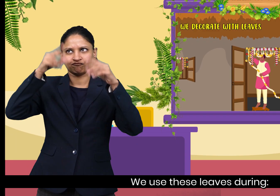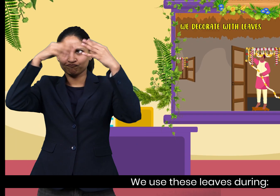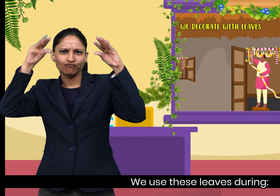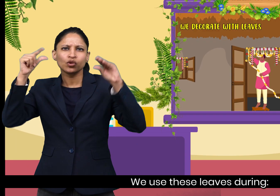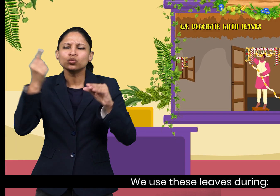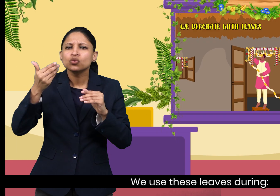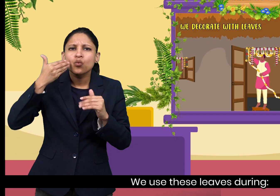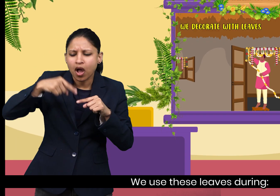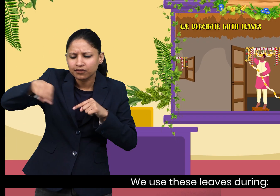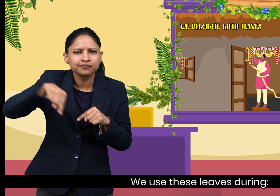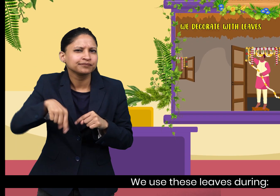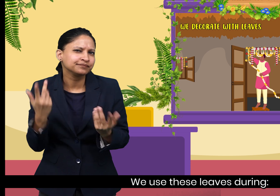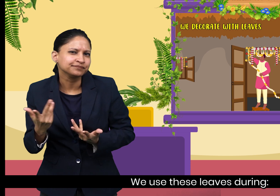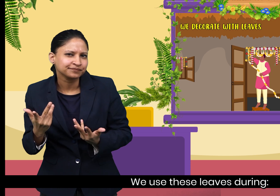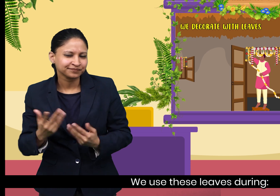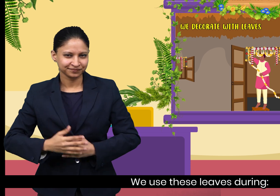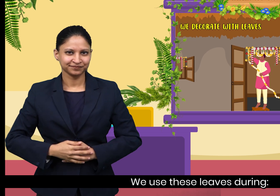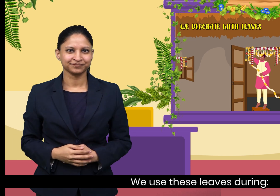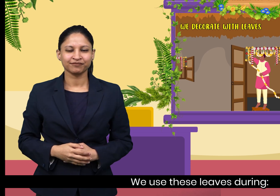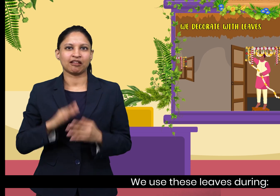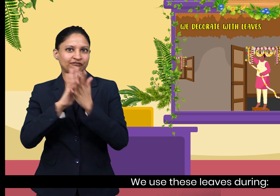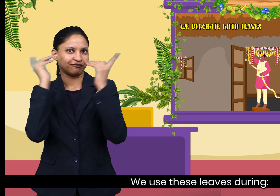We use these leaves during